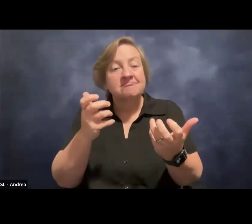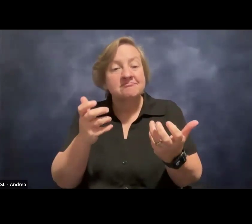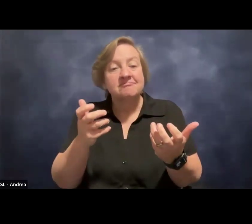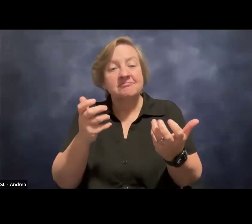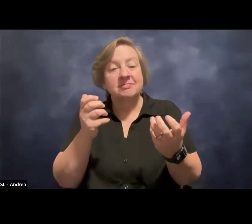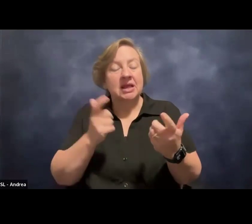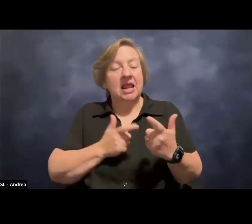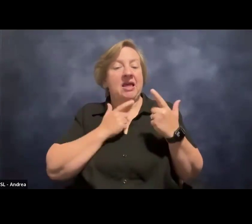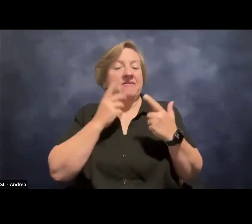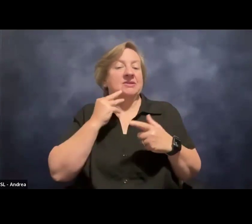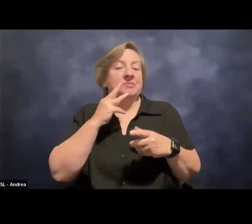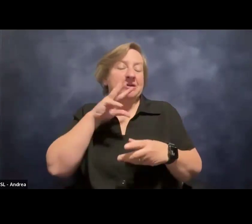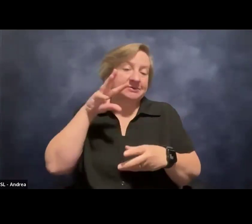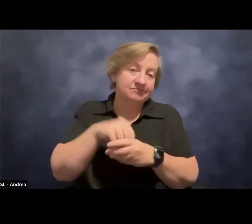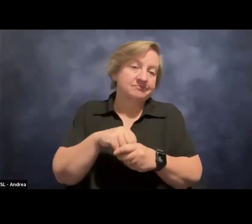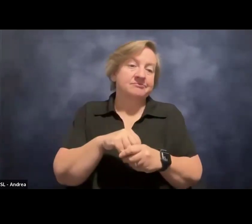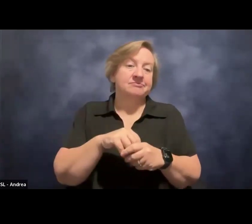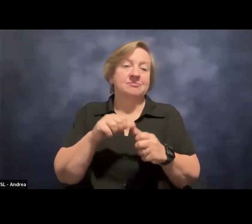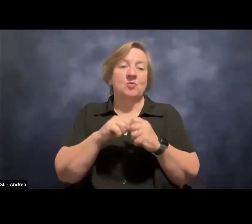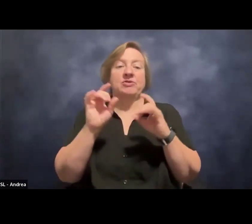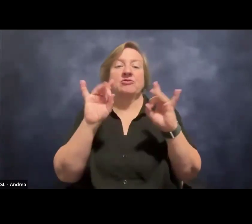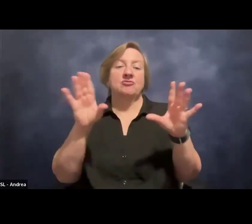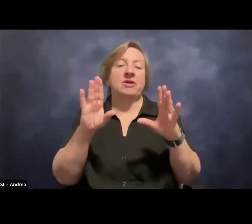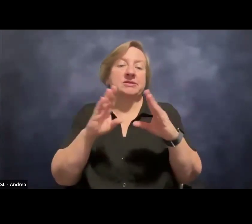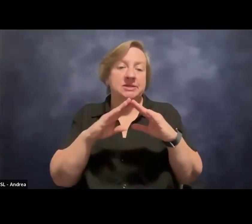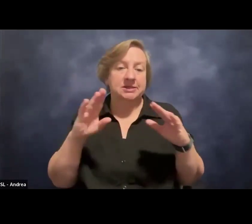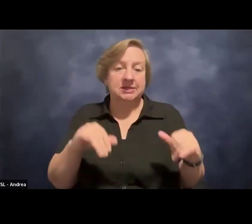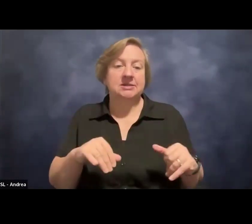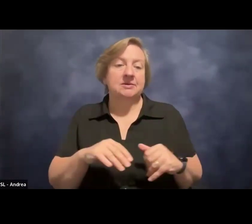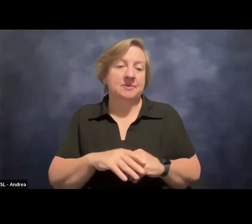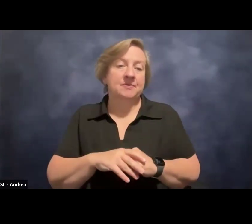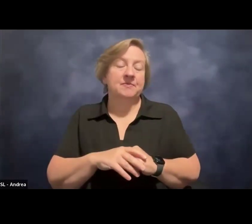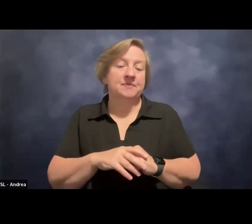lived experience engagement within the crisis system long term.